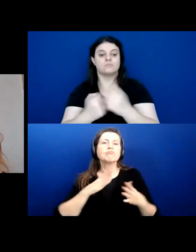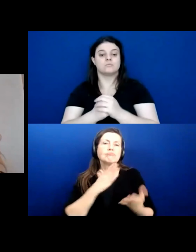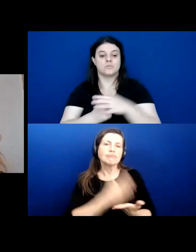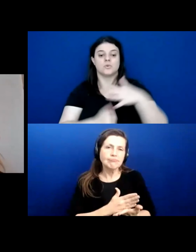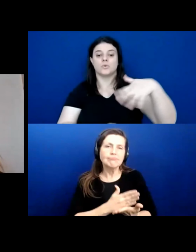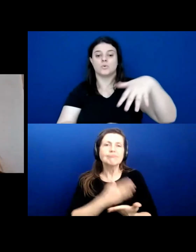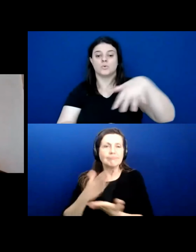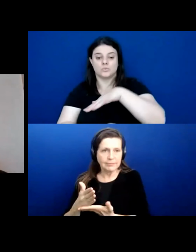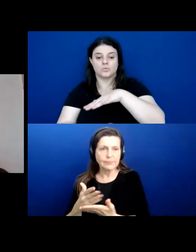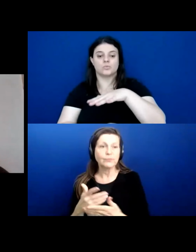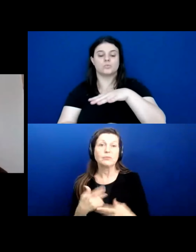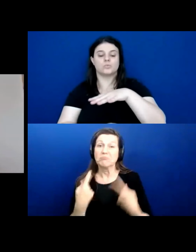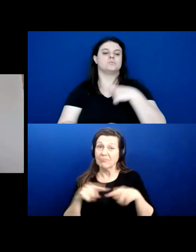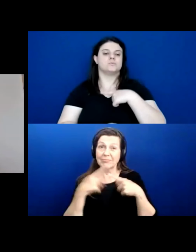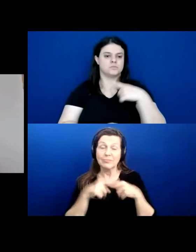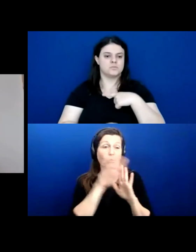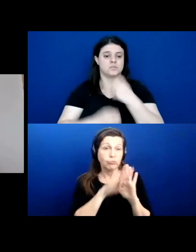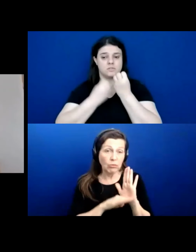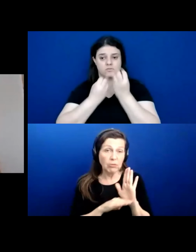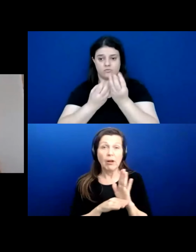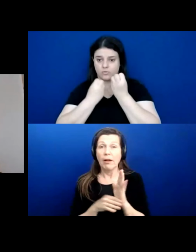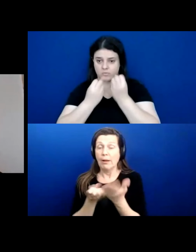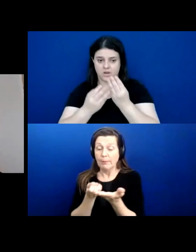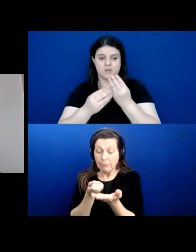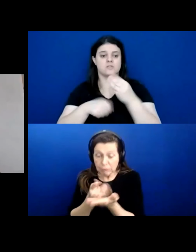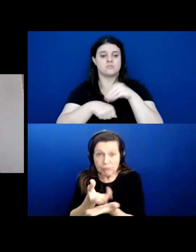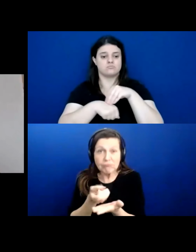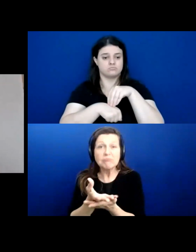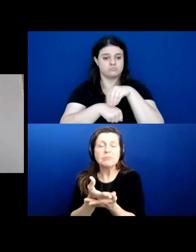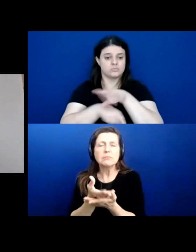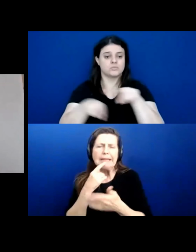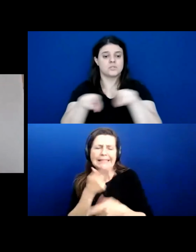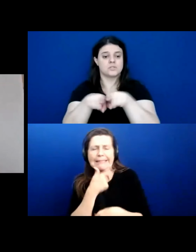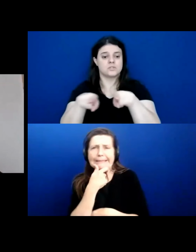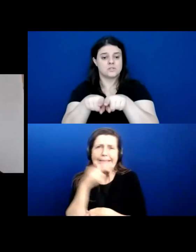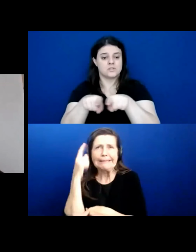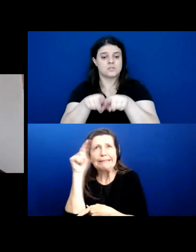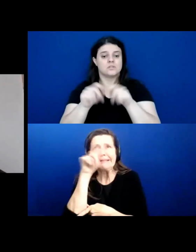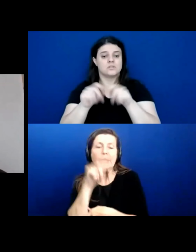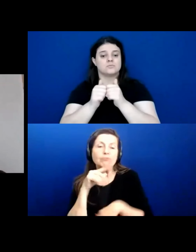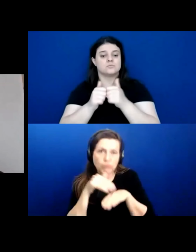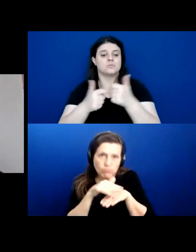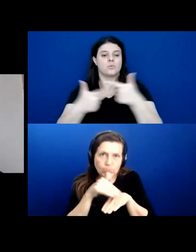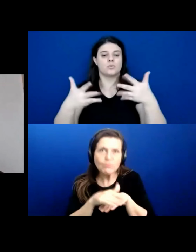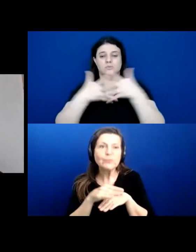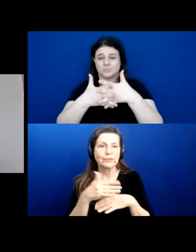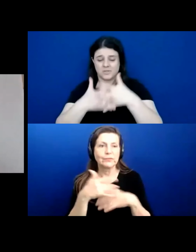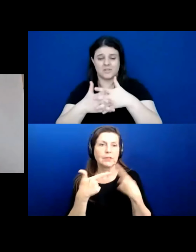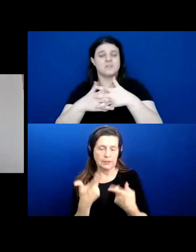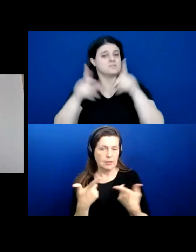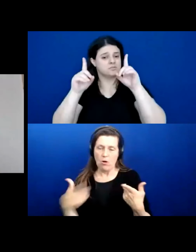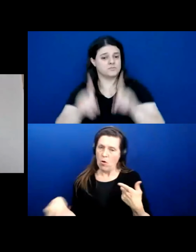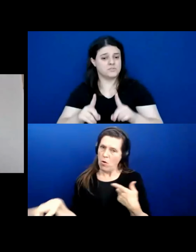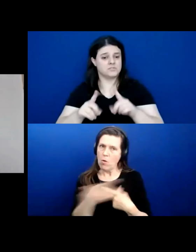wellbeing programmes, information and advice, and campaigning for the rights of people with complex disabilities to take part